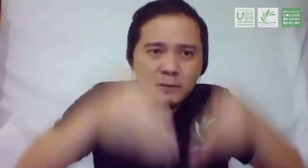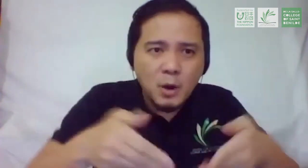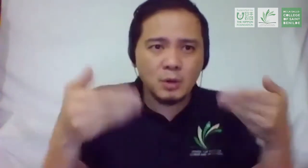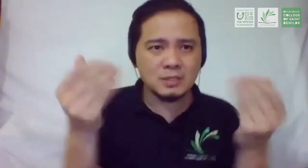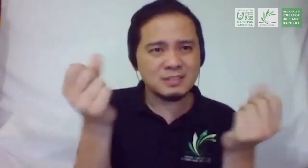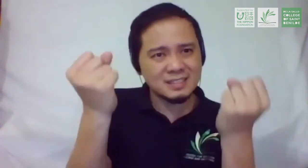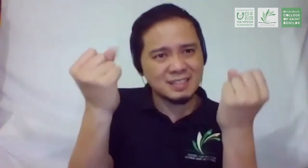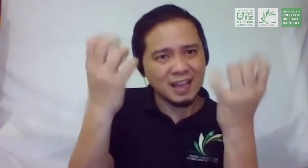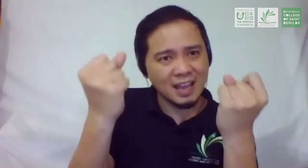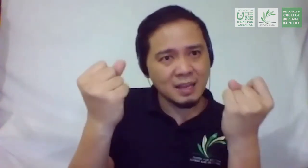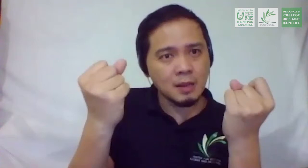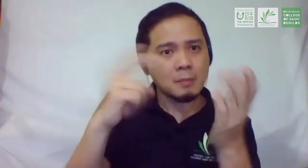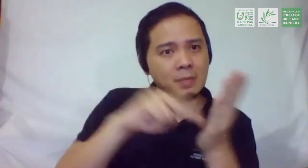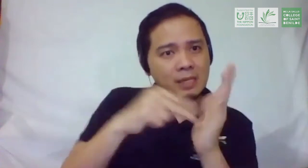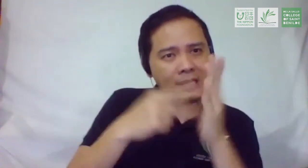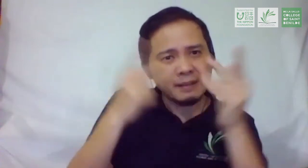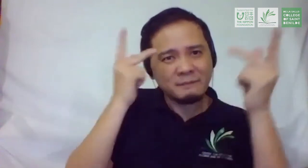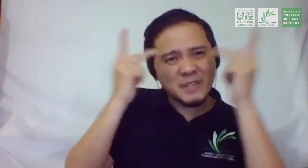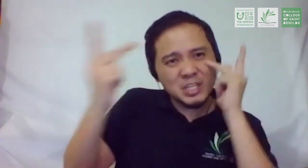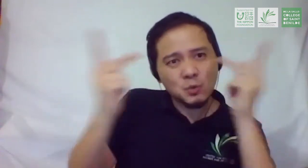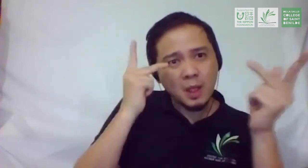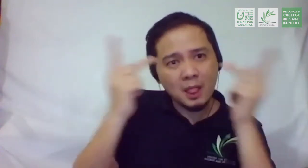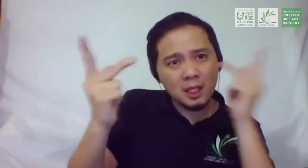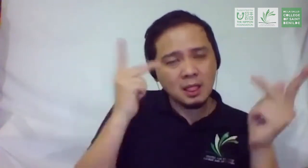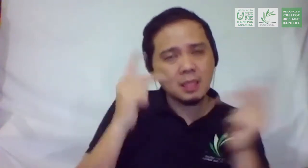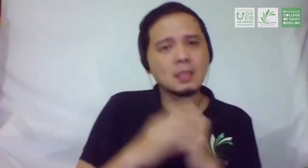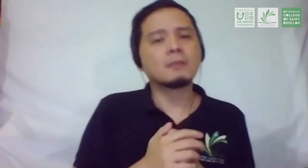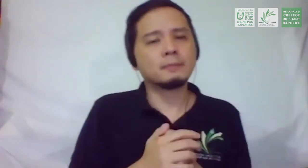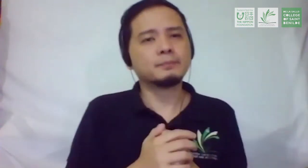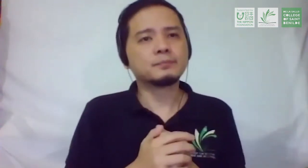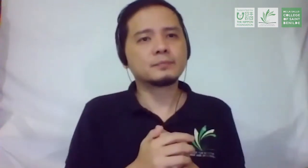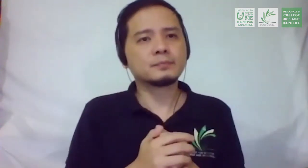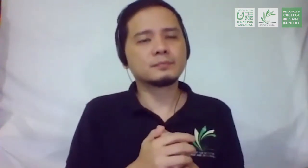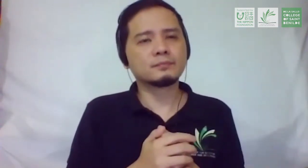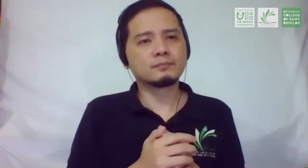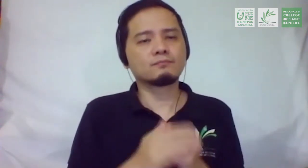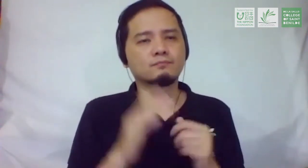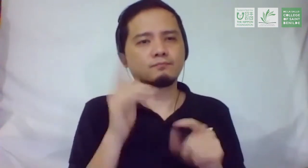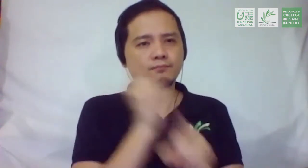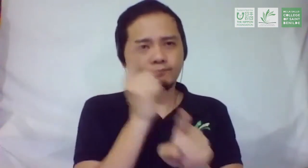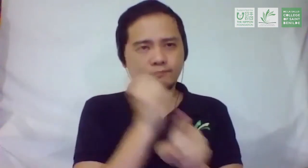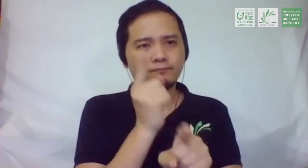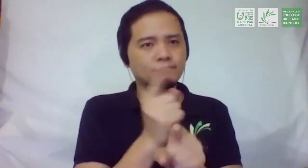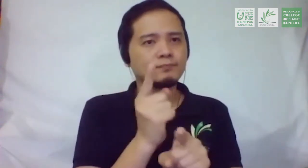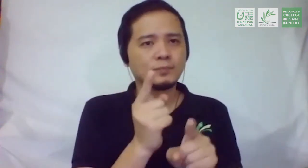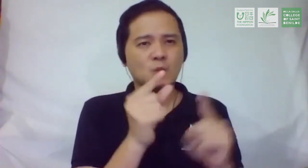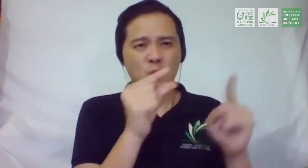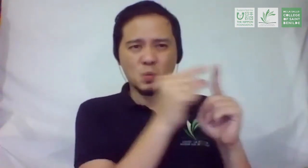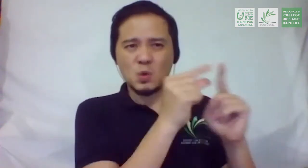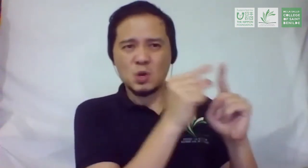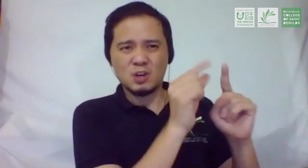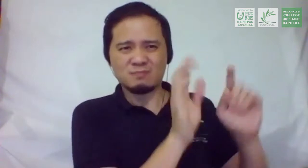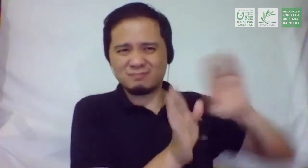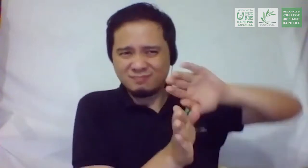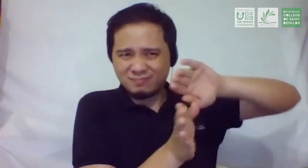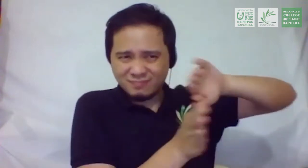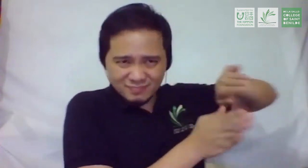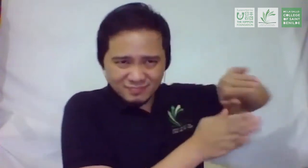Just gonna say pictures. Better use pictures Yes, instead. yes. Yeah, pictures